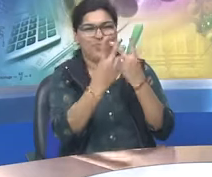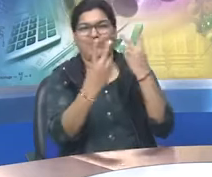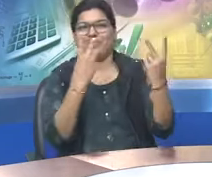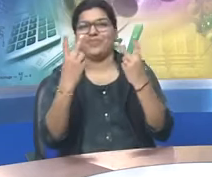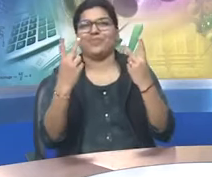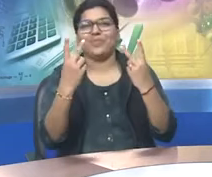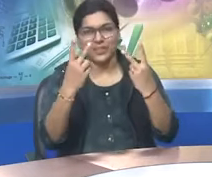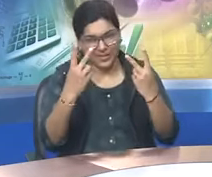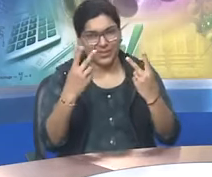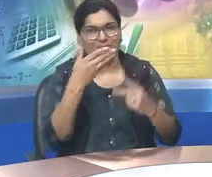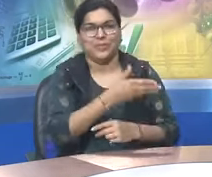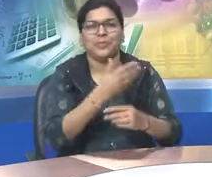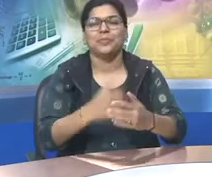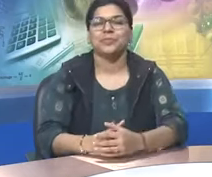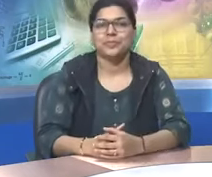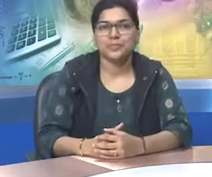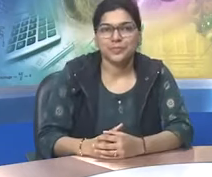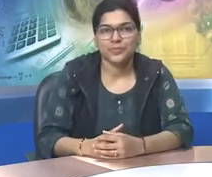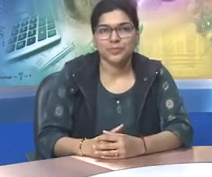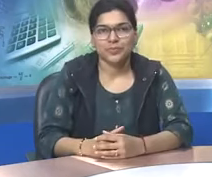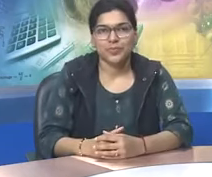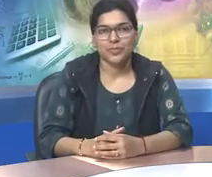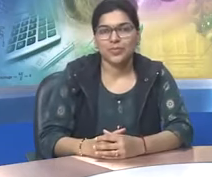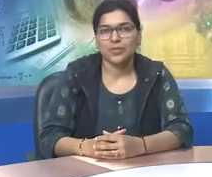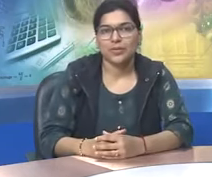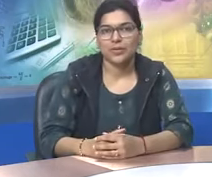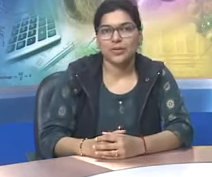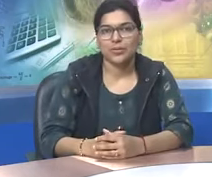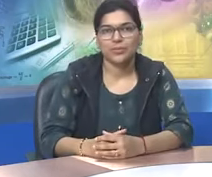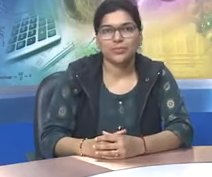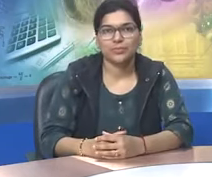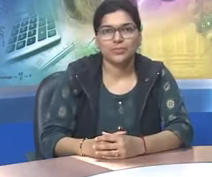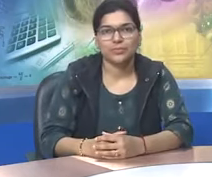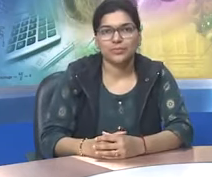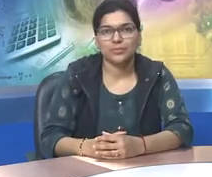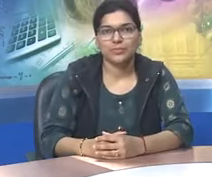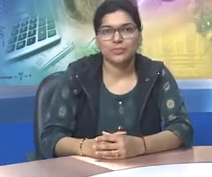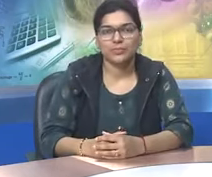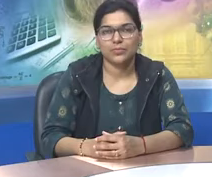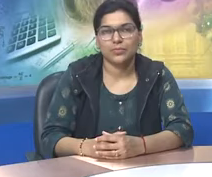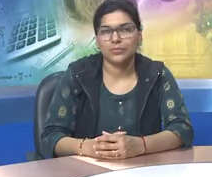So it is just like an empty house now.